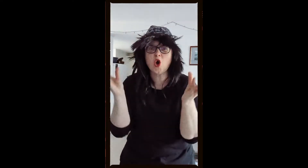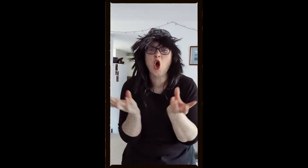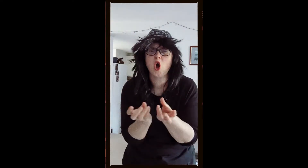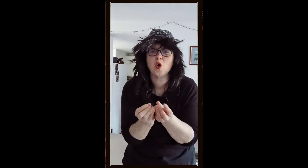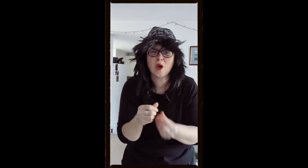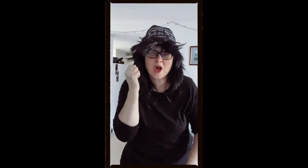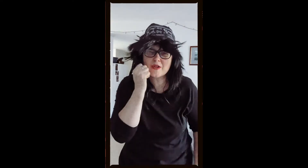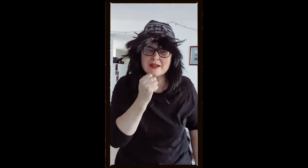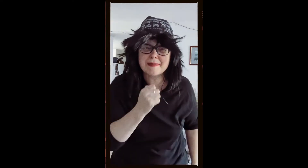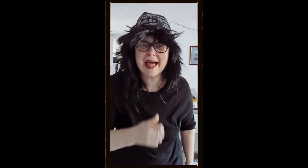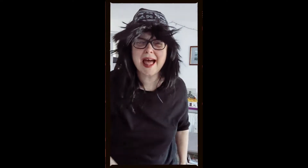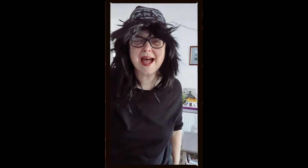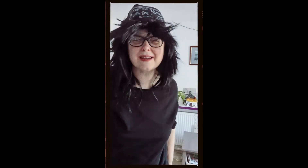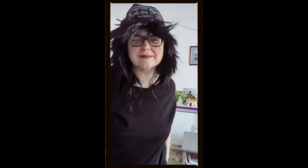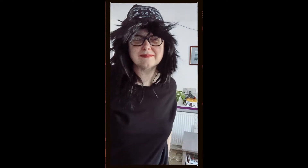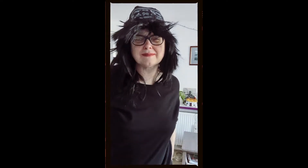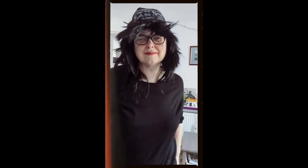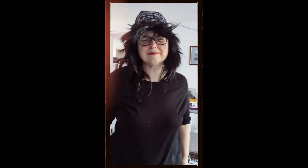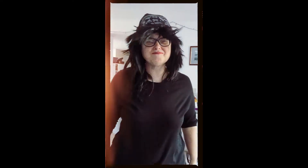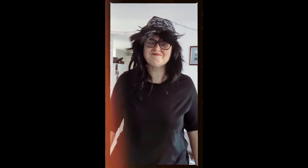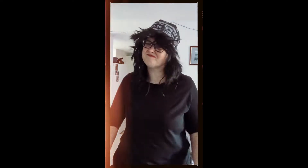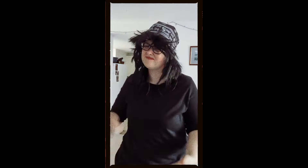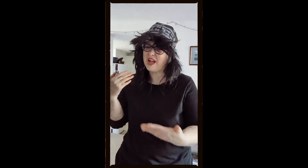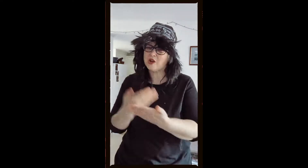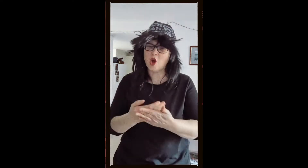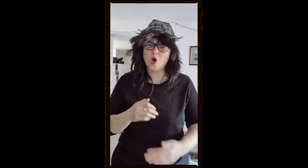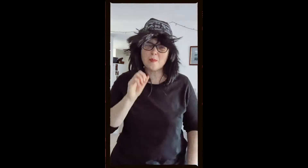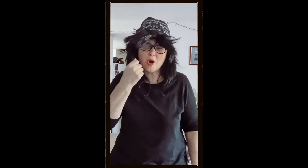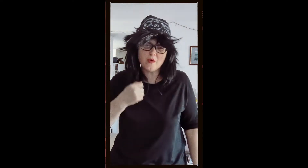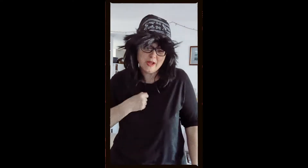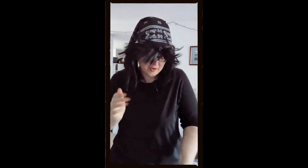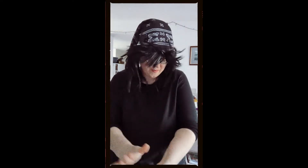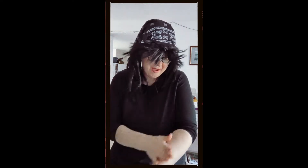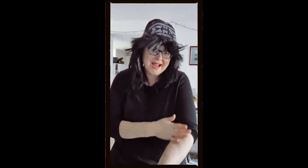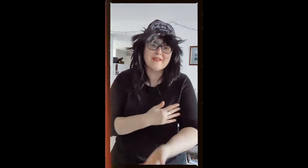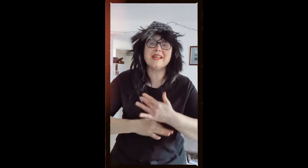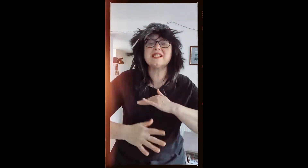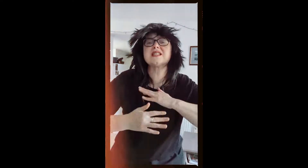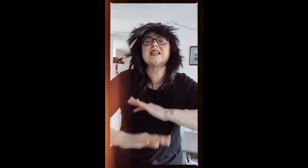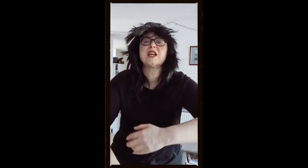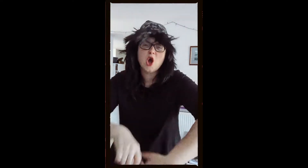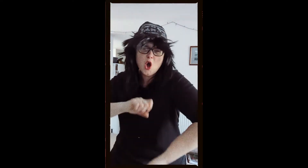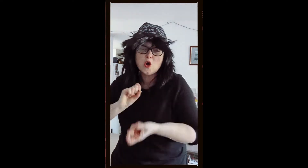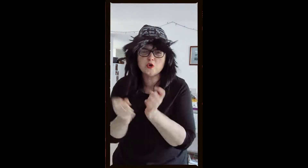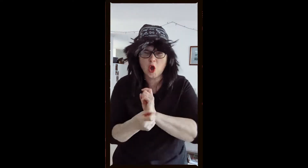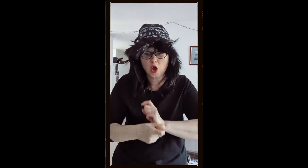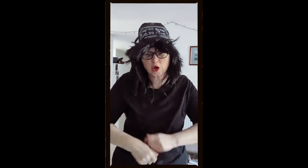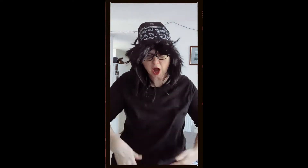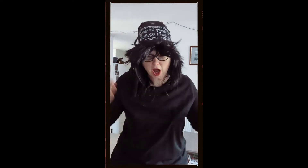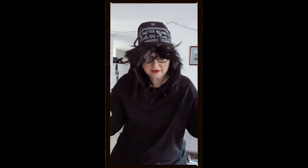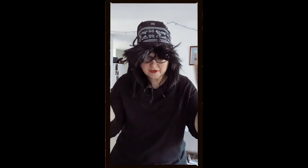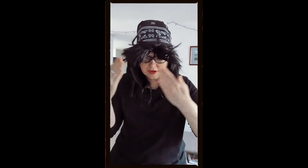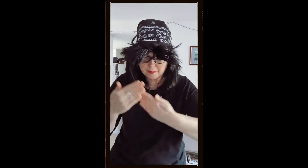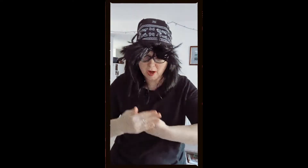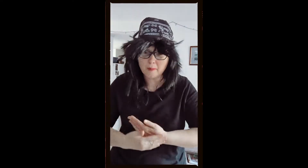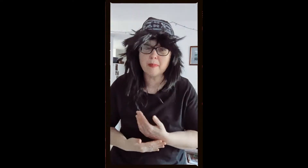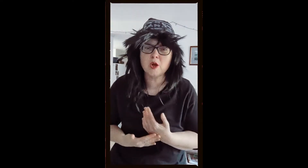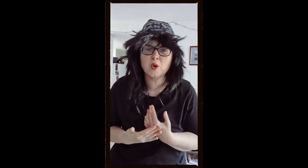whole world is black No more will my green seagull turn a deeper blue